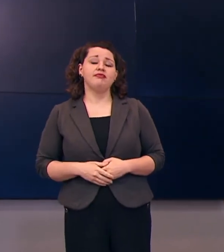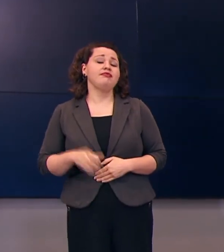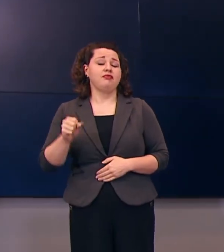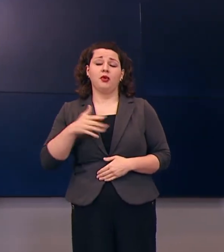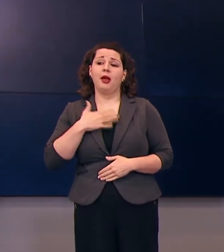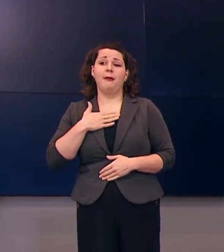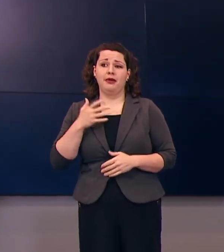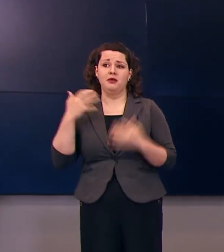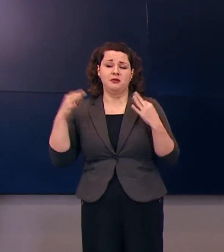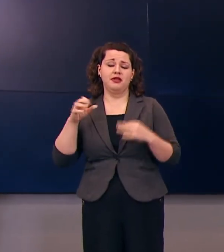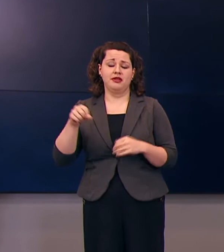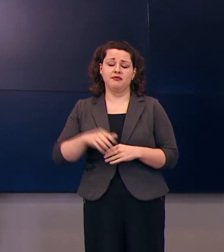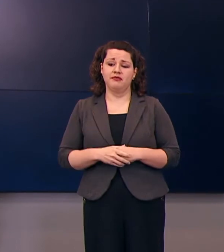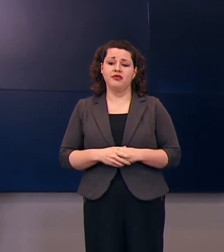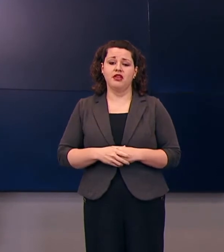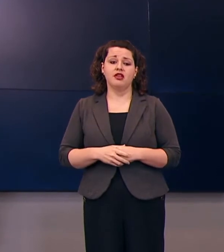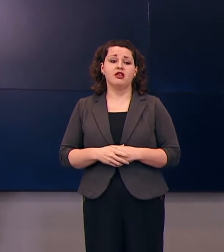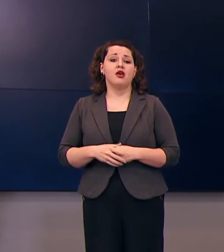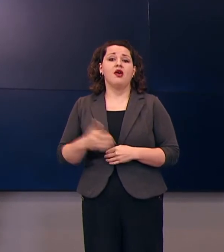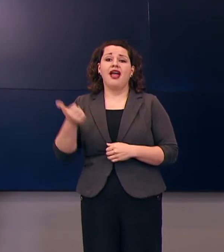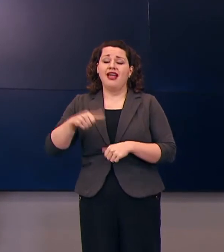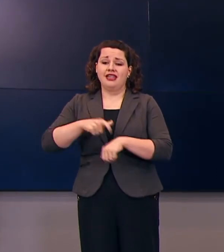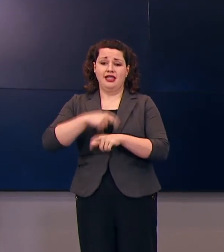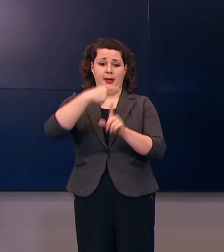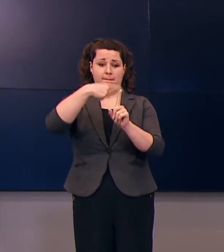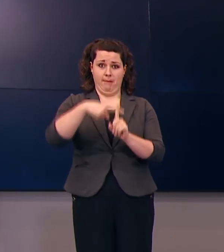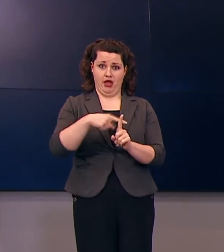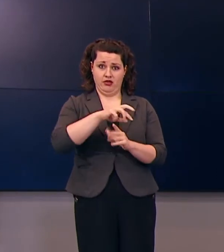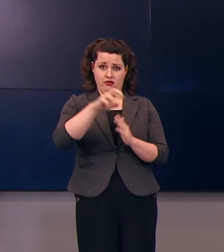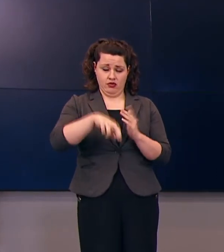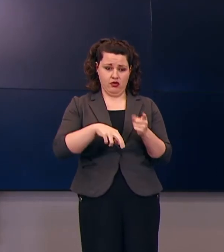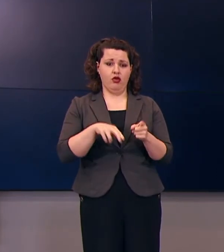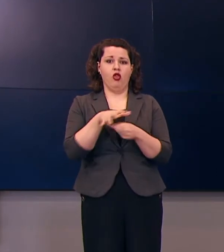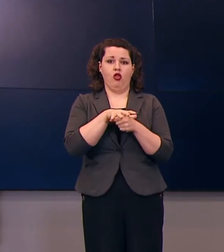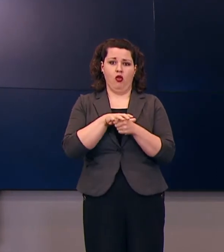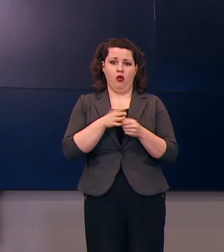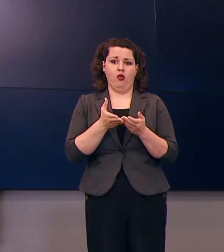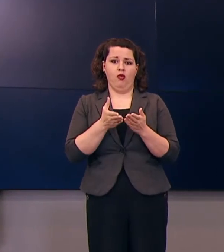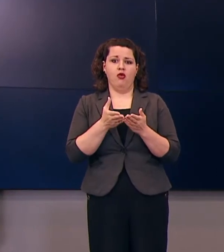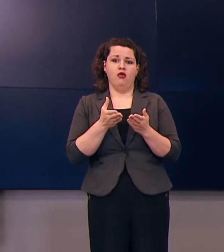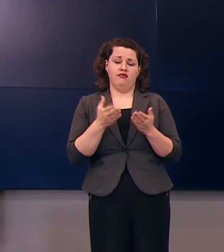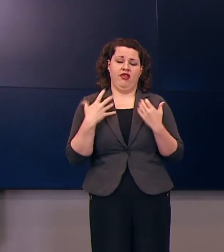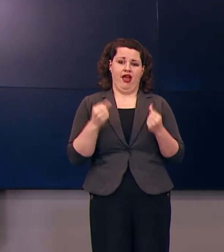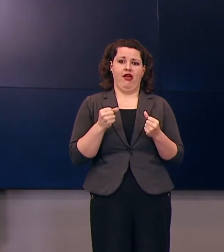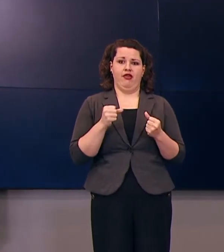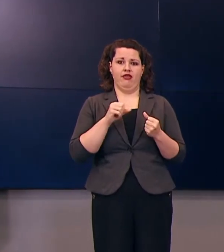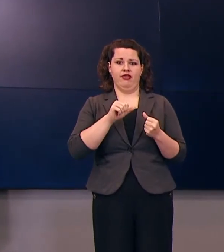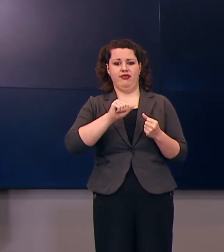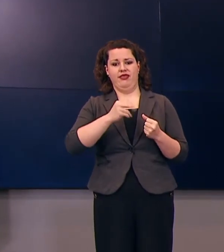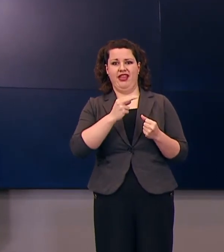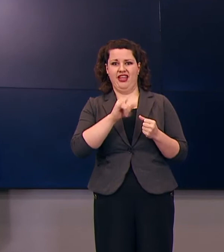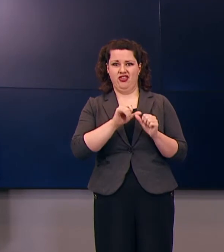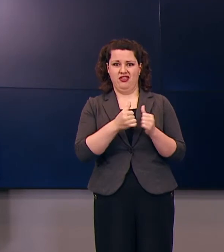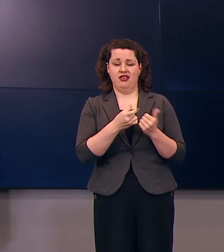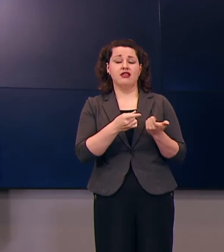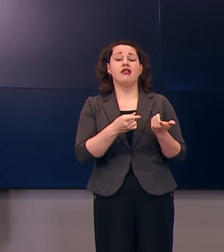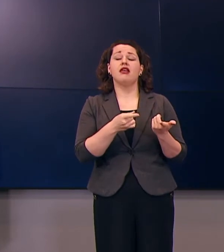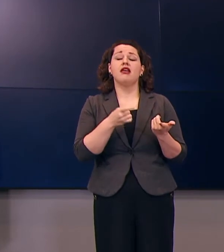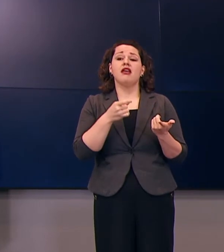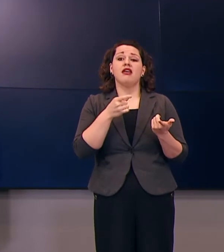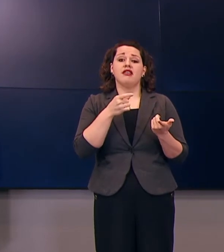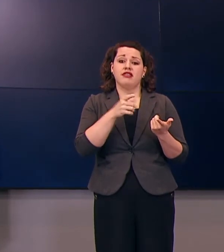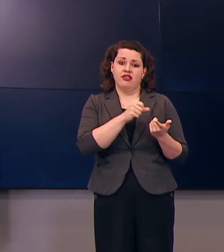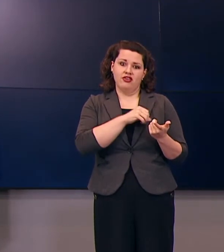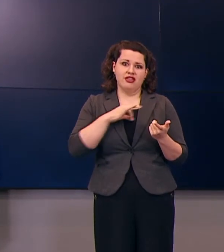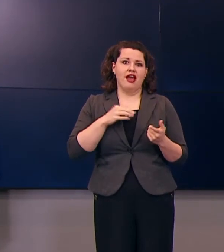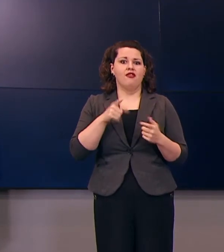So I'd be happy to do that. So every time we have a positive case, local public health agencies, who, by the way, in addition to staff